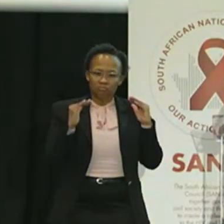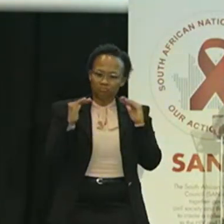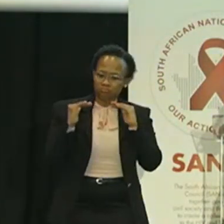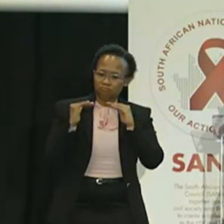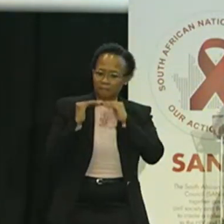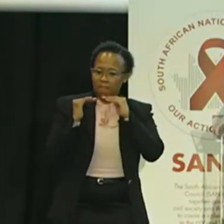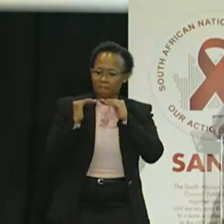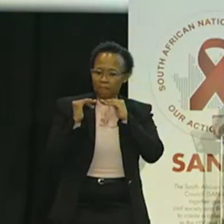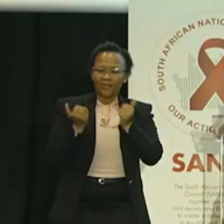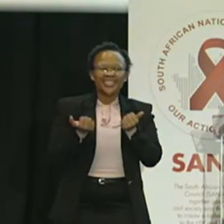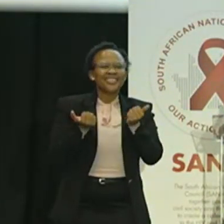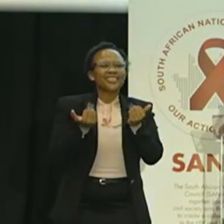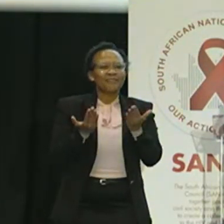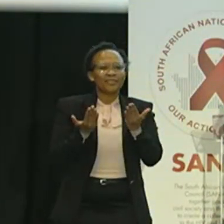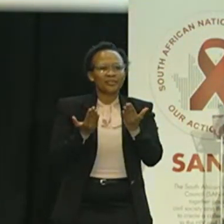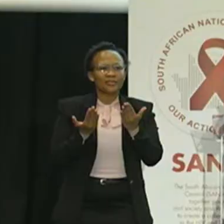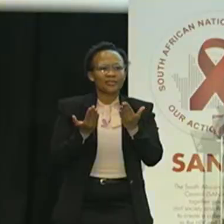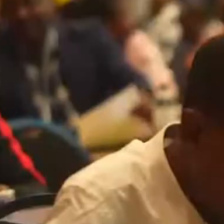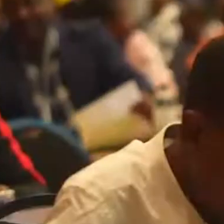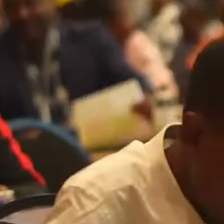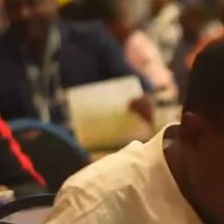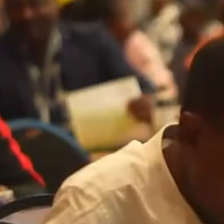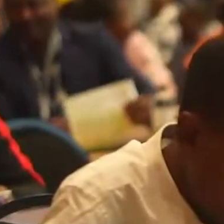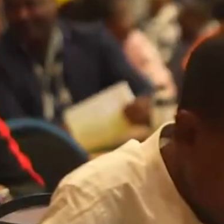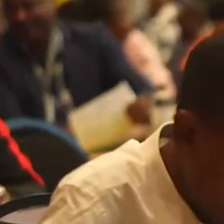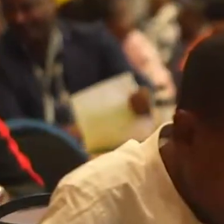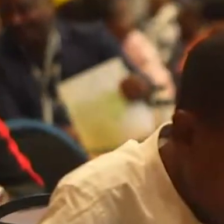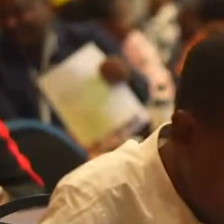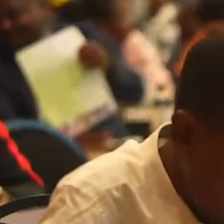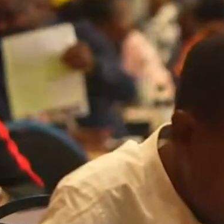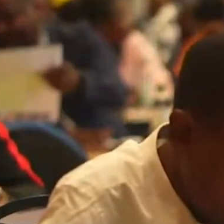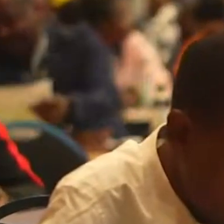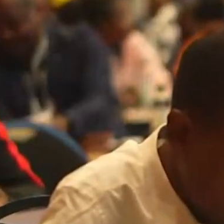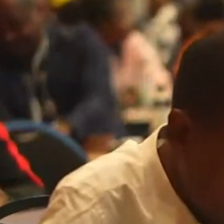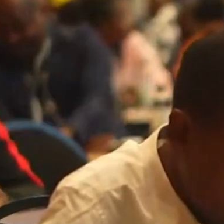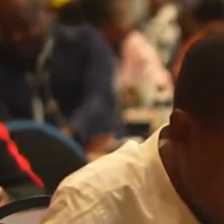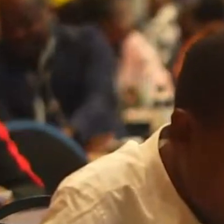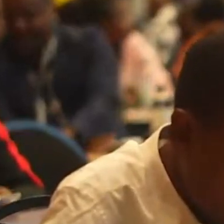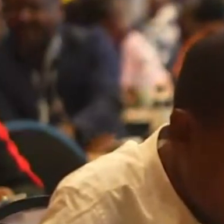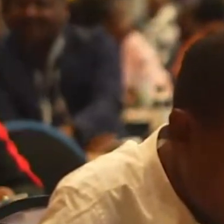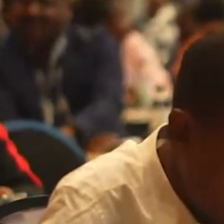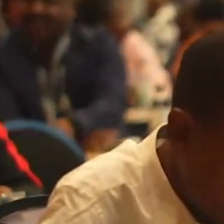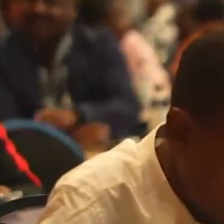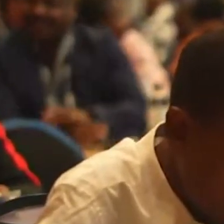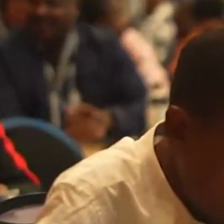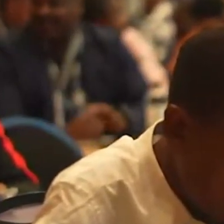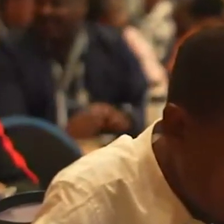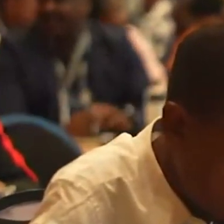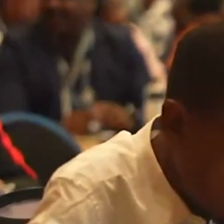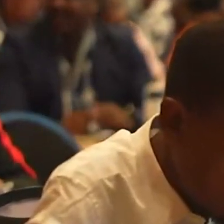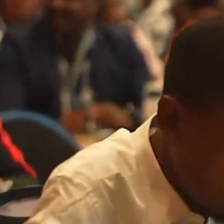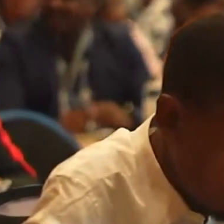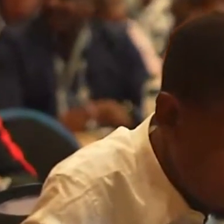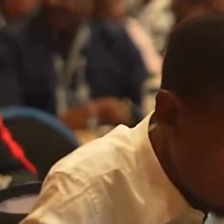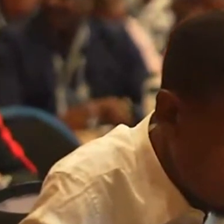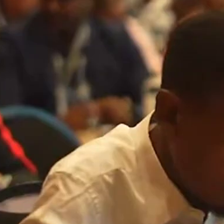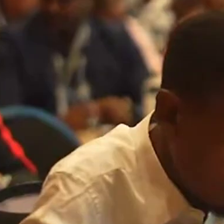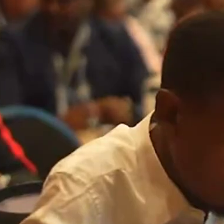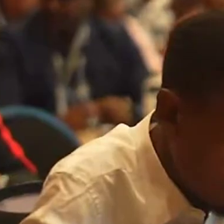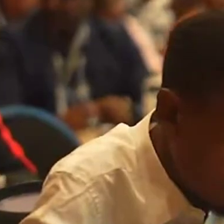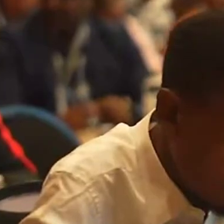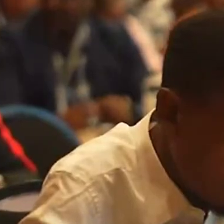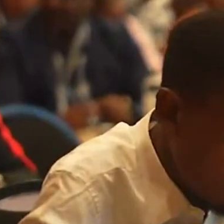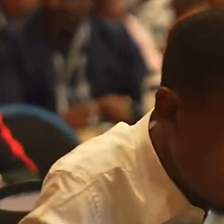without stigma and discrimination reduction in our country. I visited Thailand recently, and it was